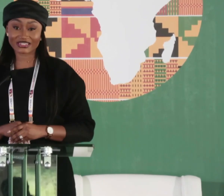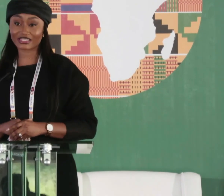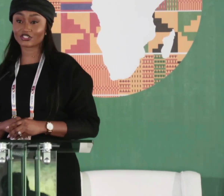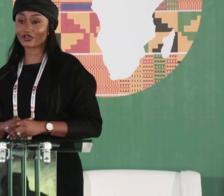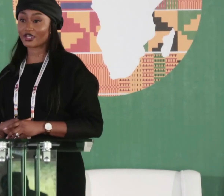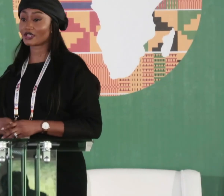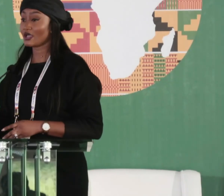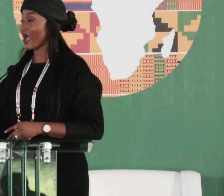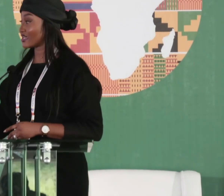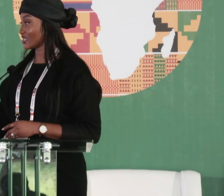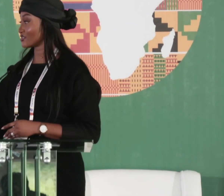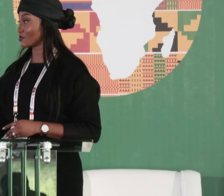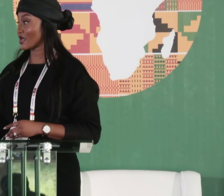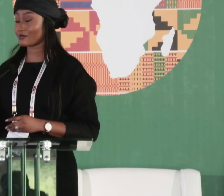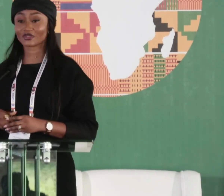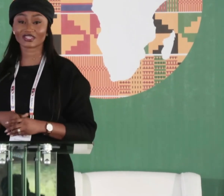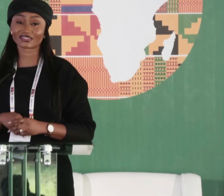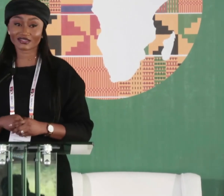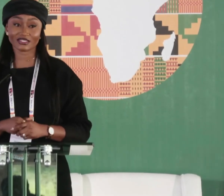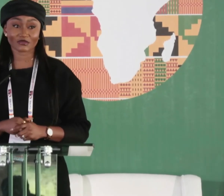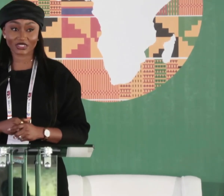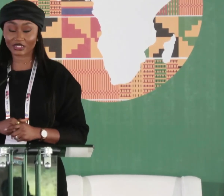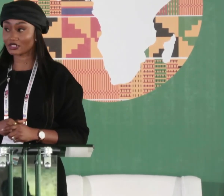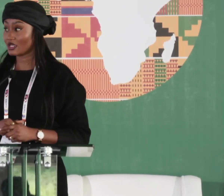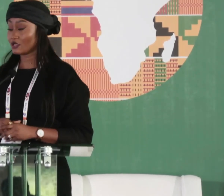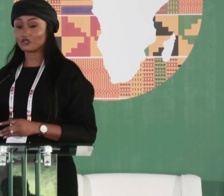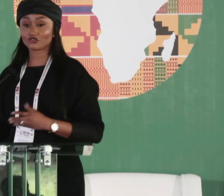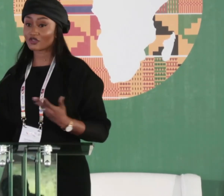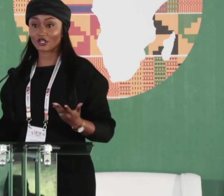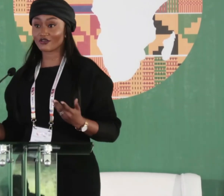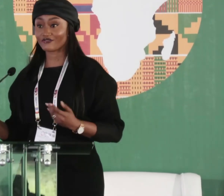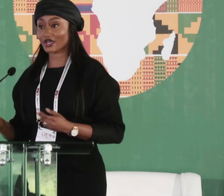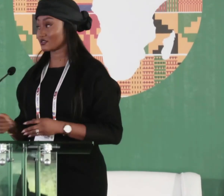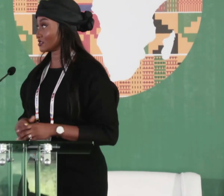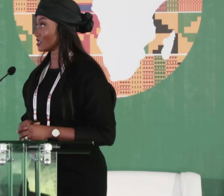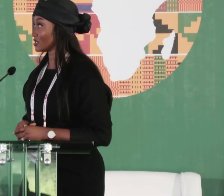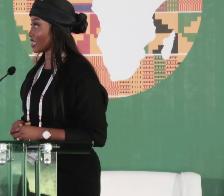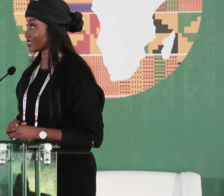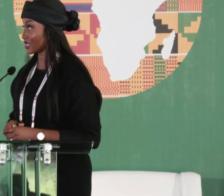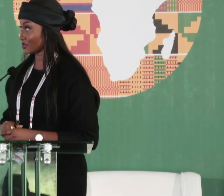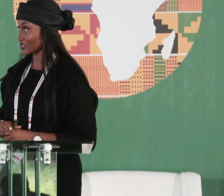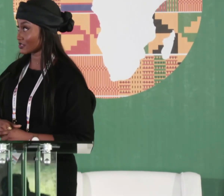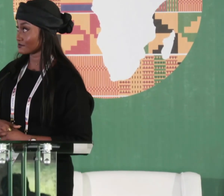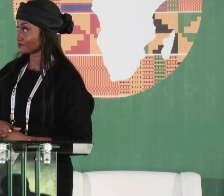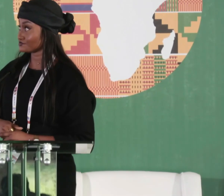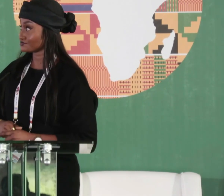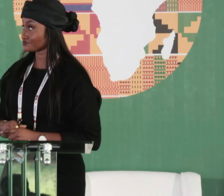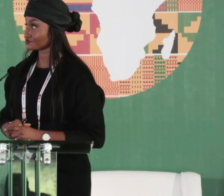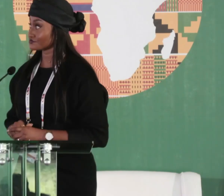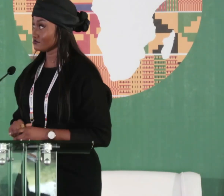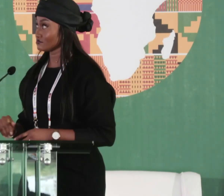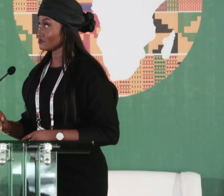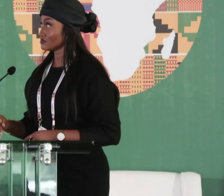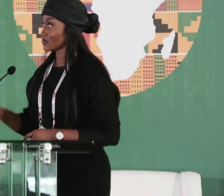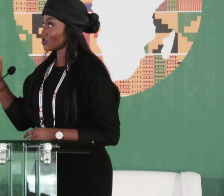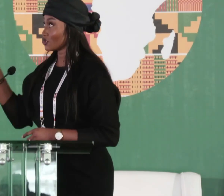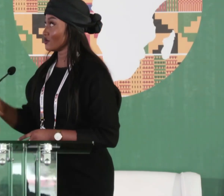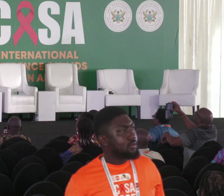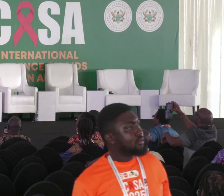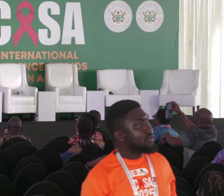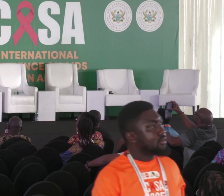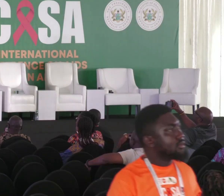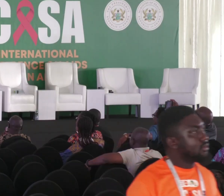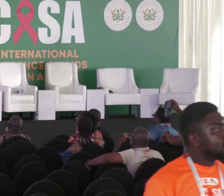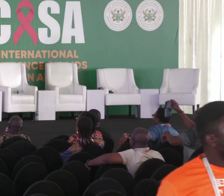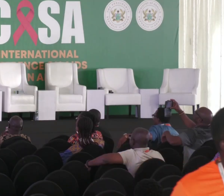in Nigeria, access to PEP is still limited due to a lot of factors. Next slide, please. So the